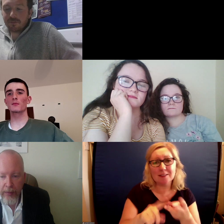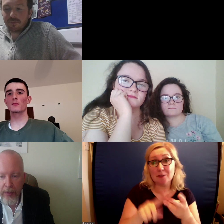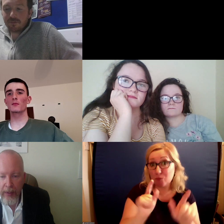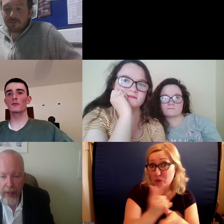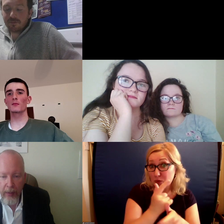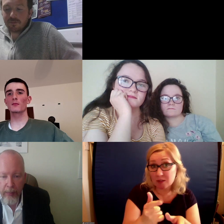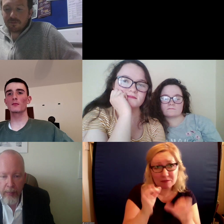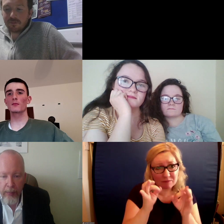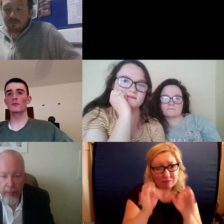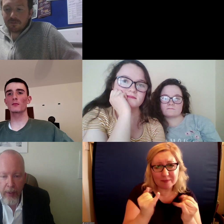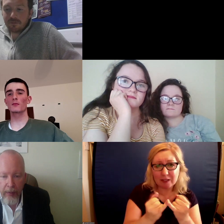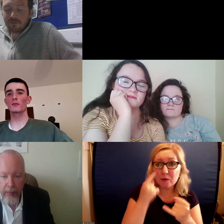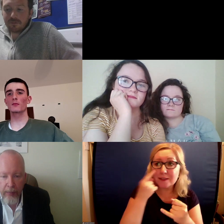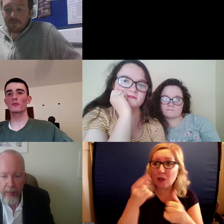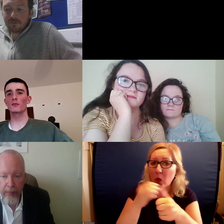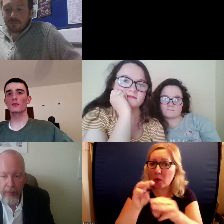conditions